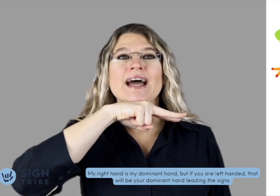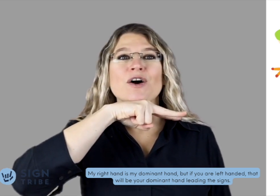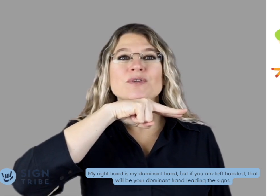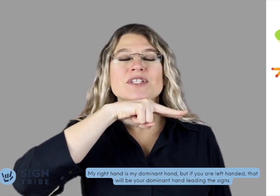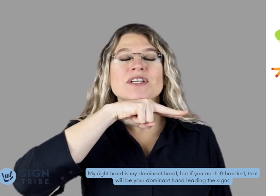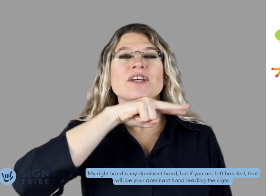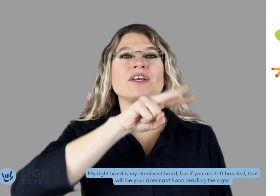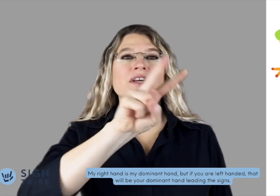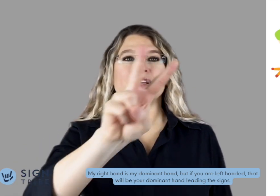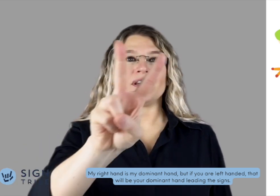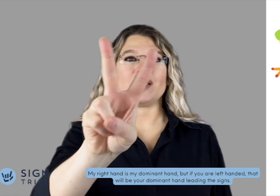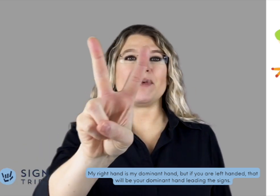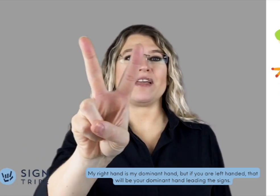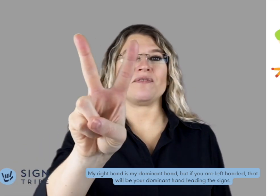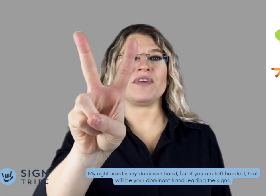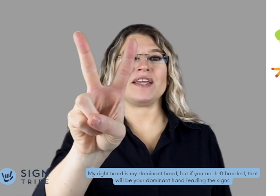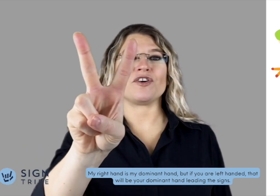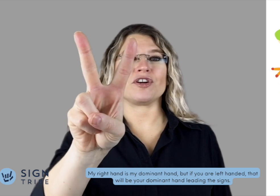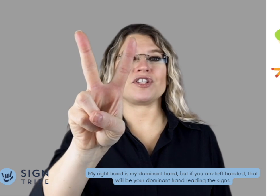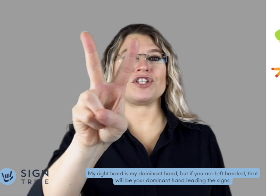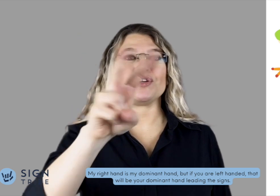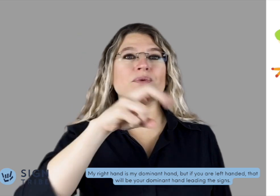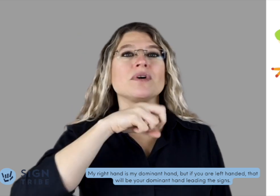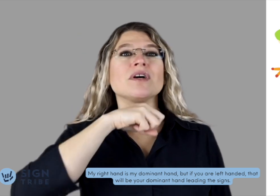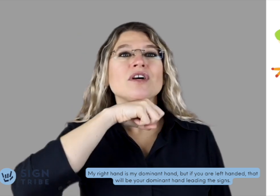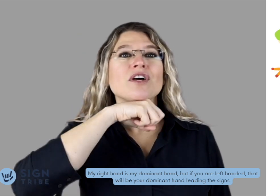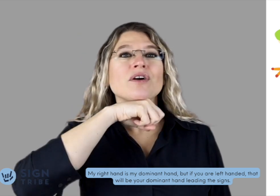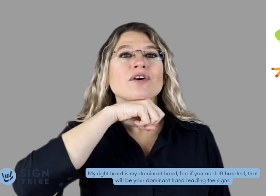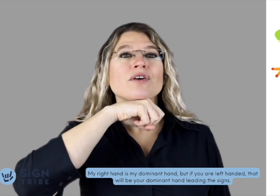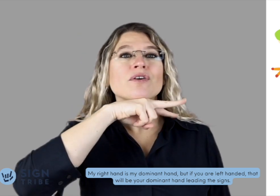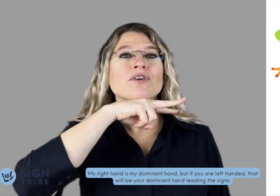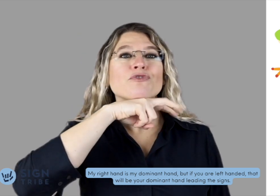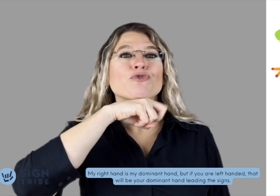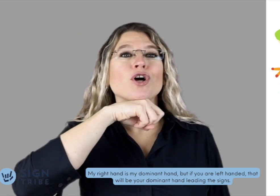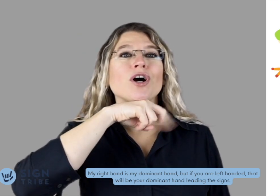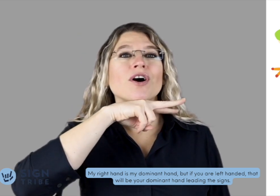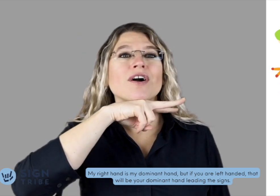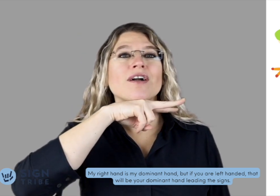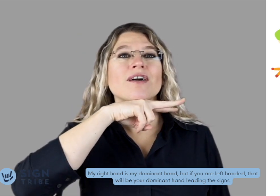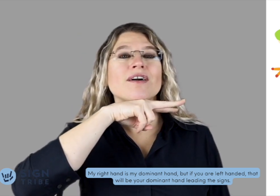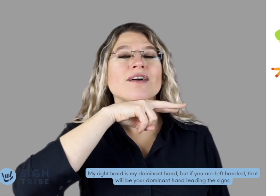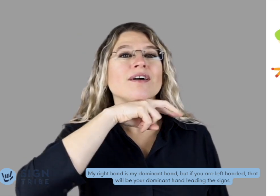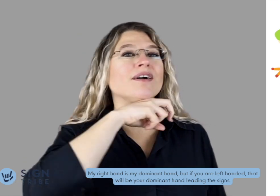out and make a V or a 2. Frog.